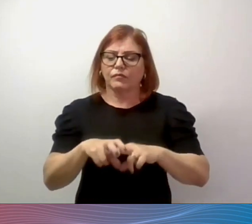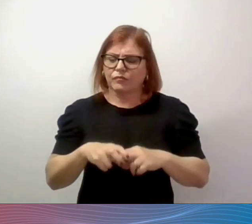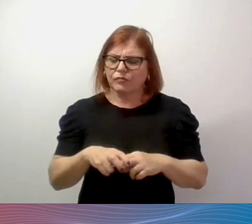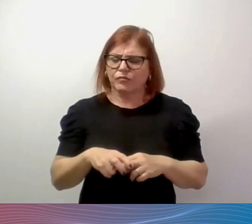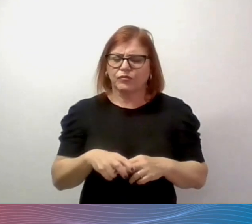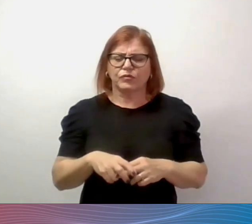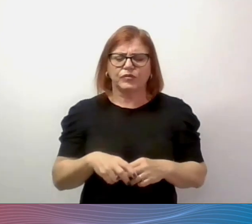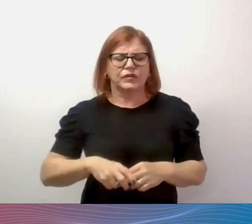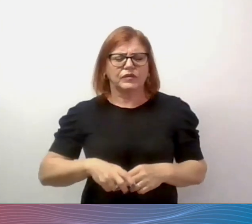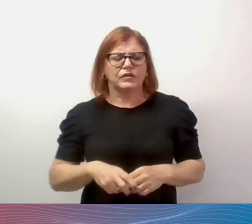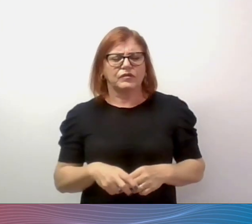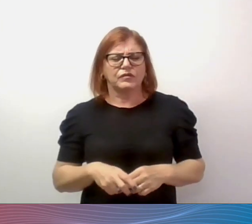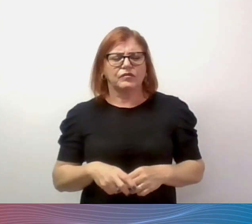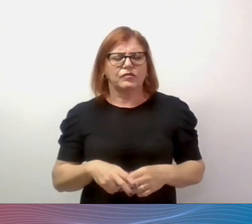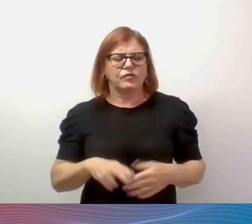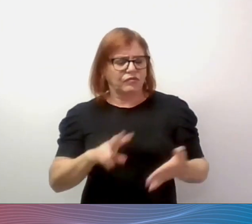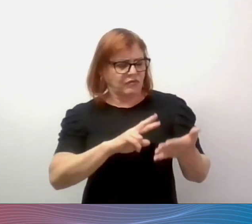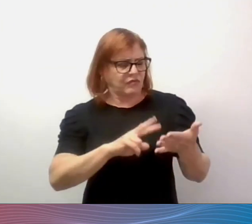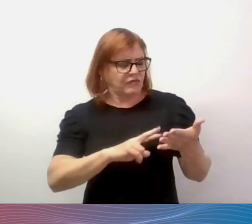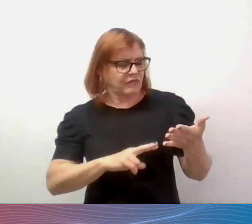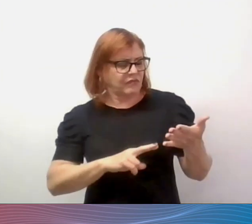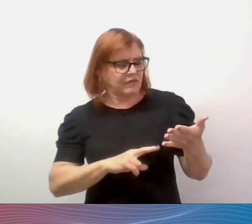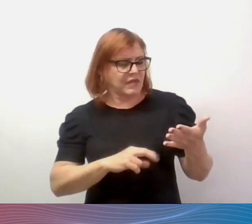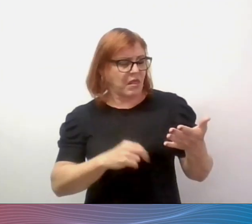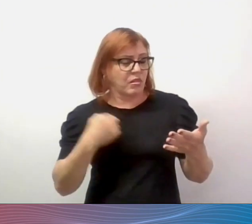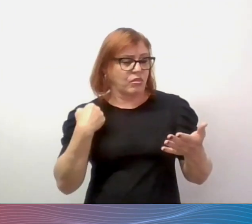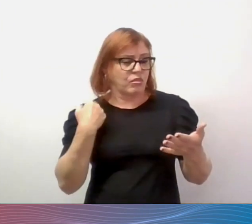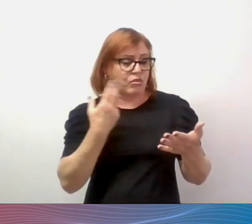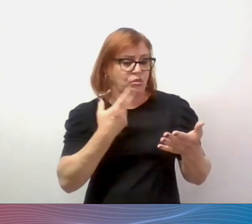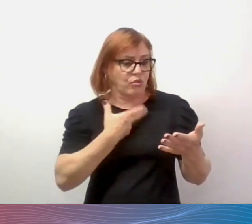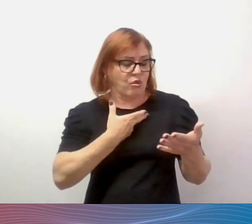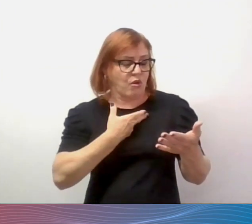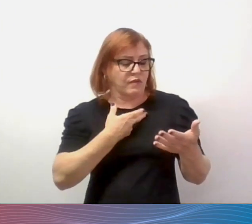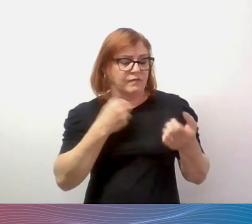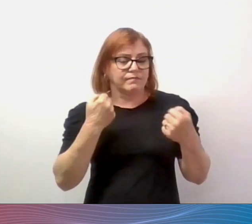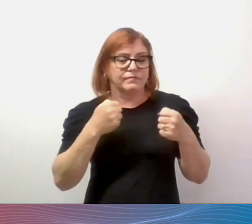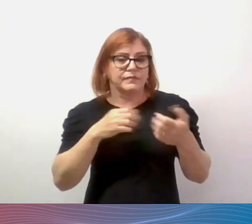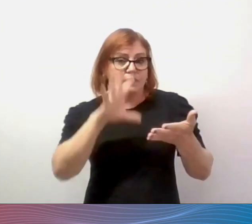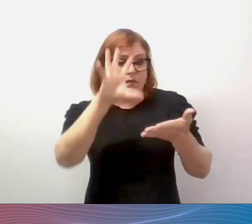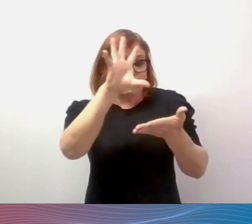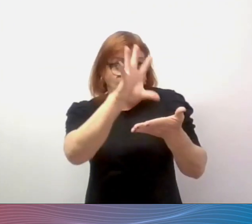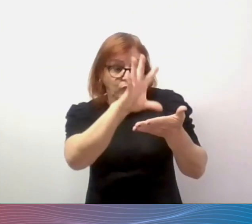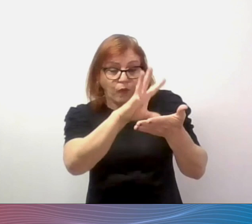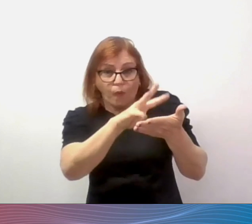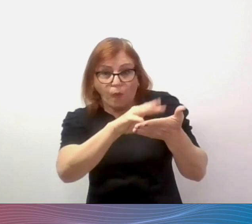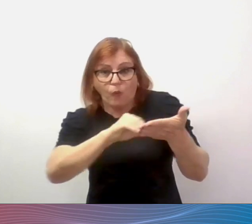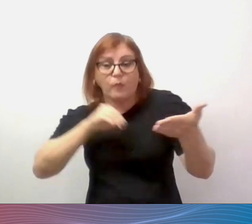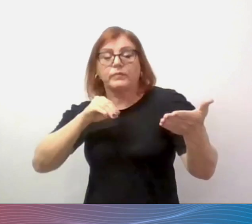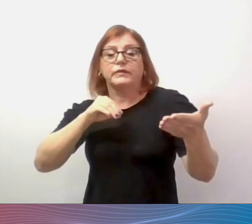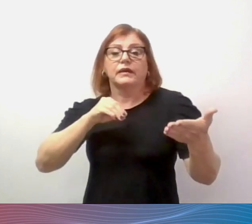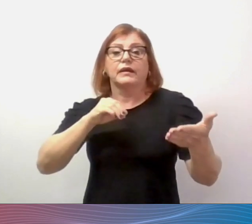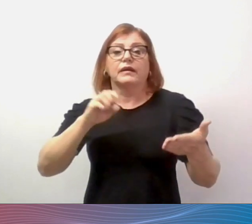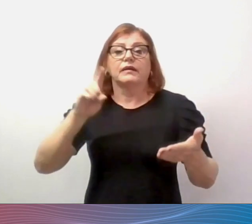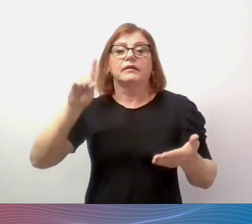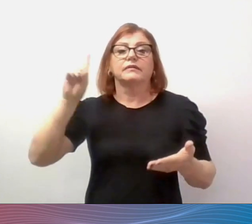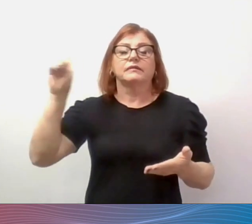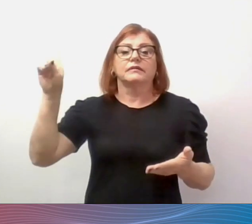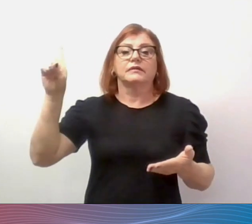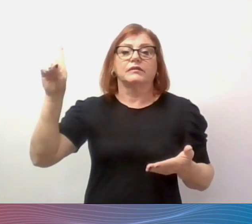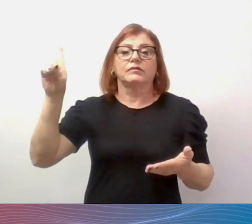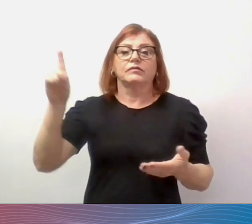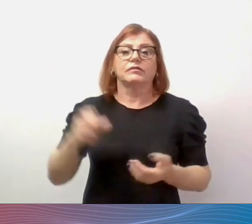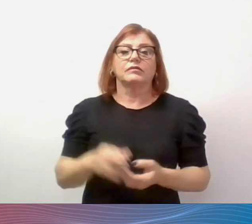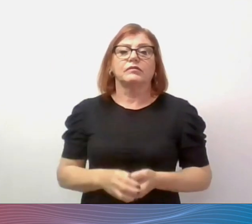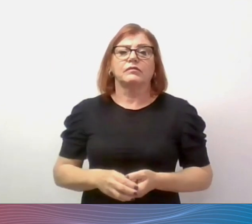sermos imitadores de Deus. That's why here says that we should be imitators of God. Mas irmãos, muitos